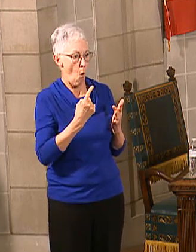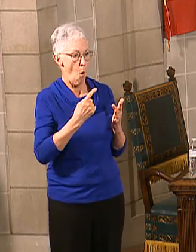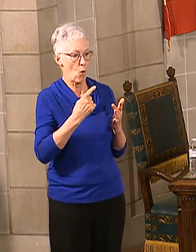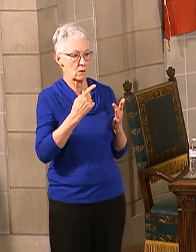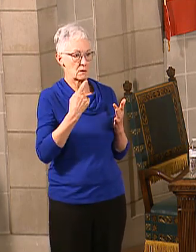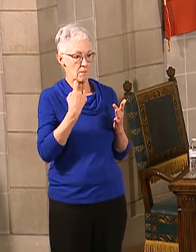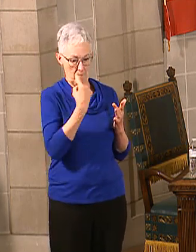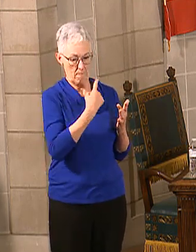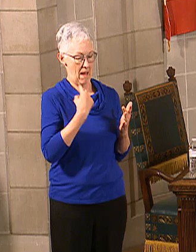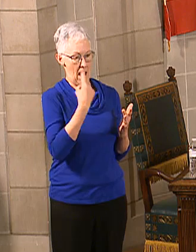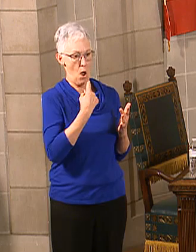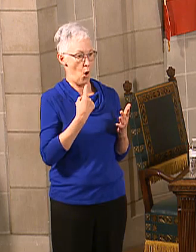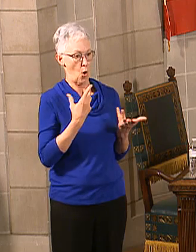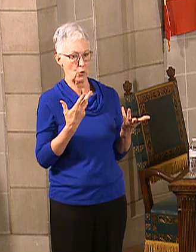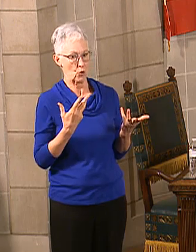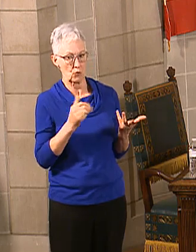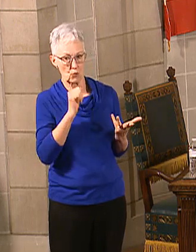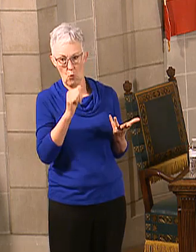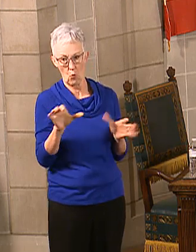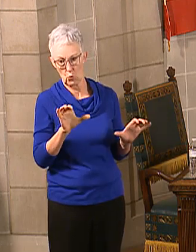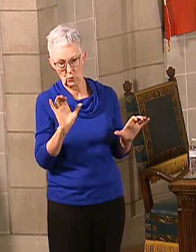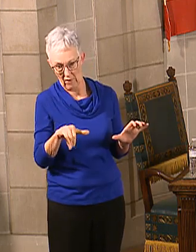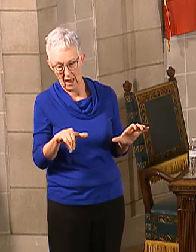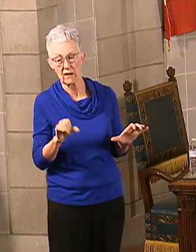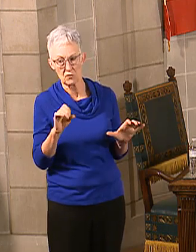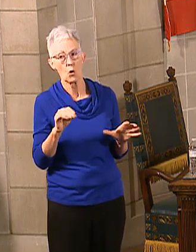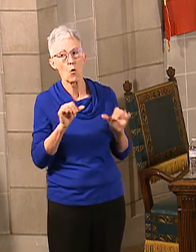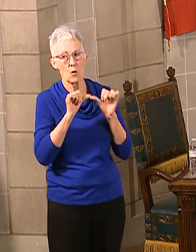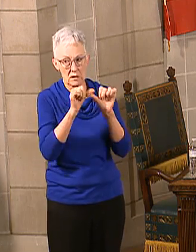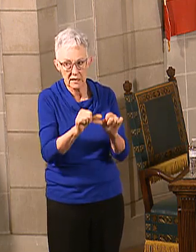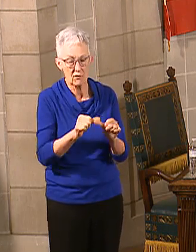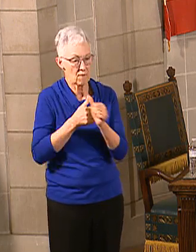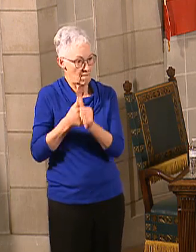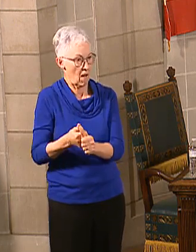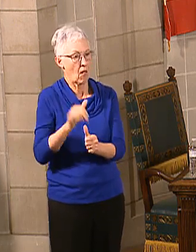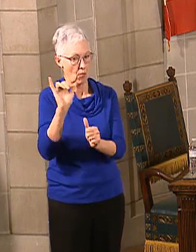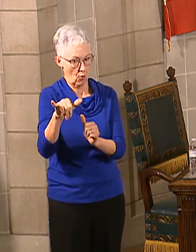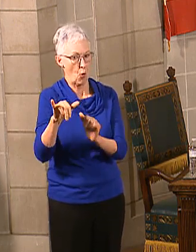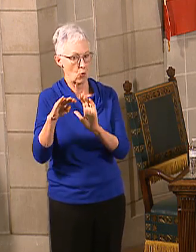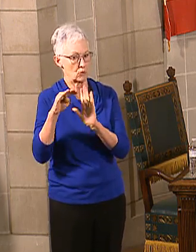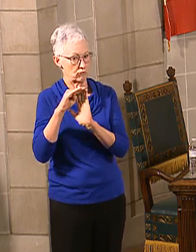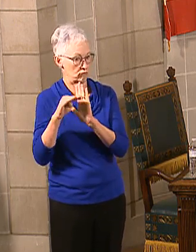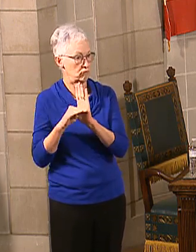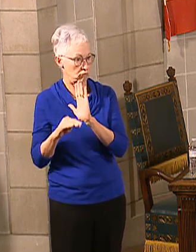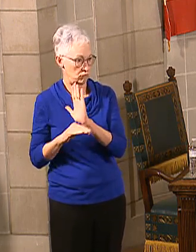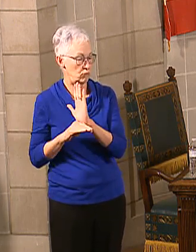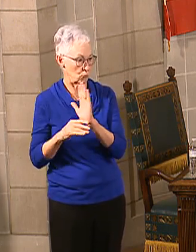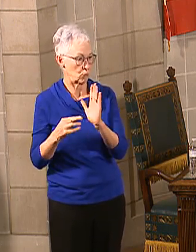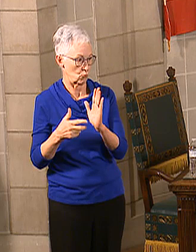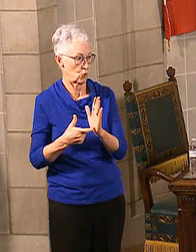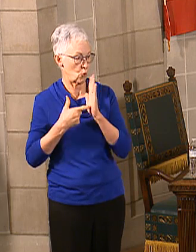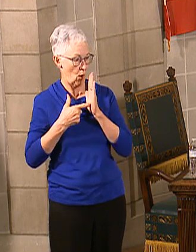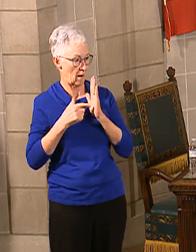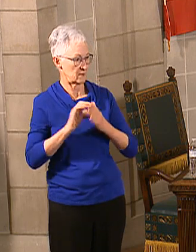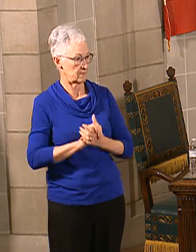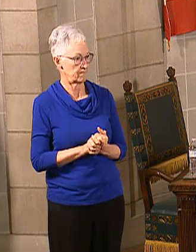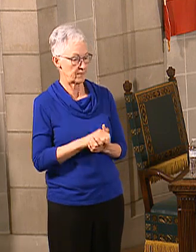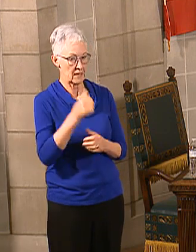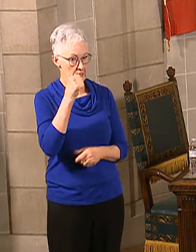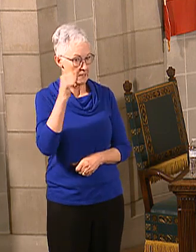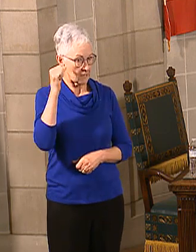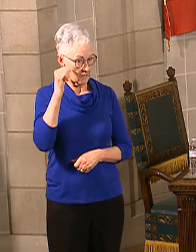absolutely critical. So please, continue to practice these good social distancing guidelines. Yesterday, we issued two new